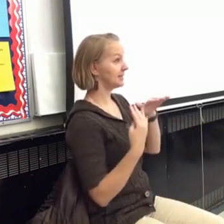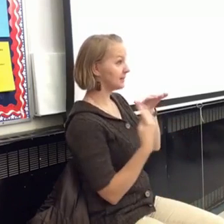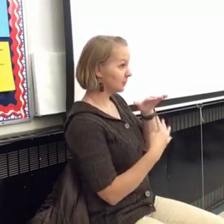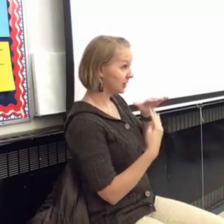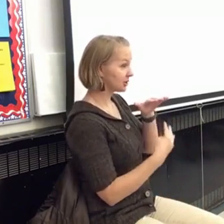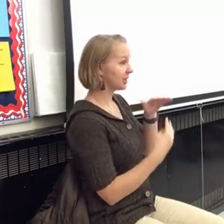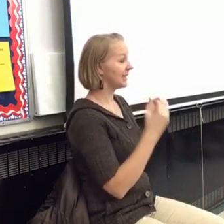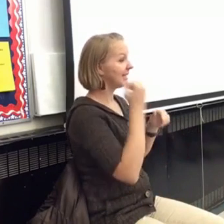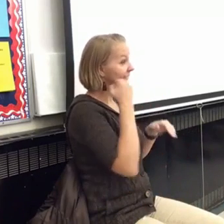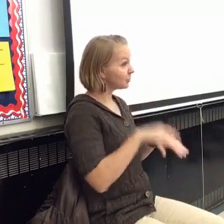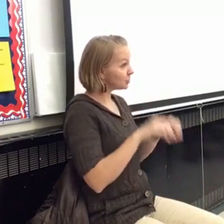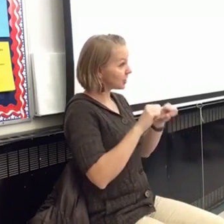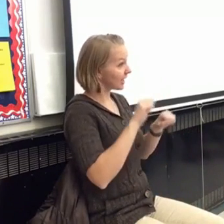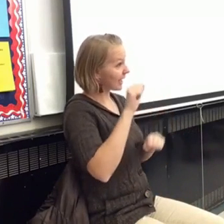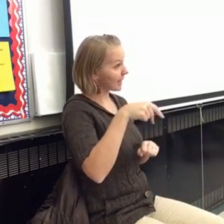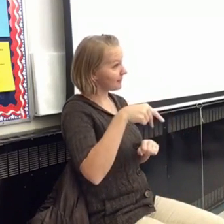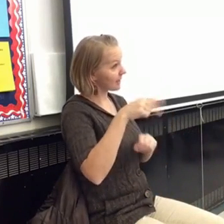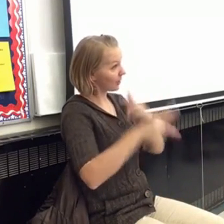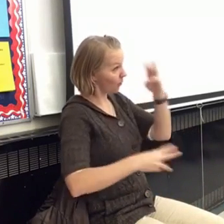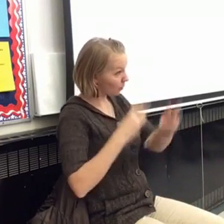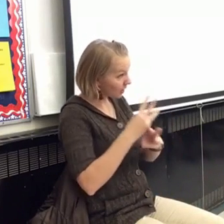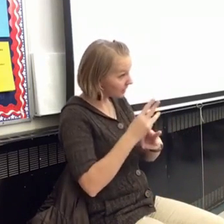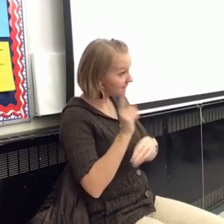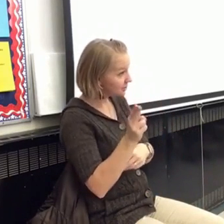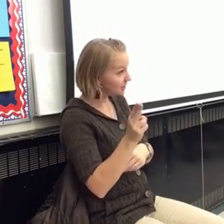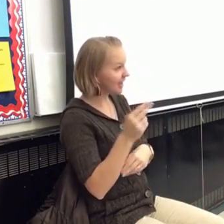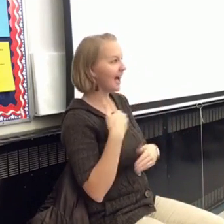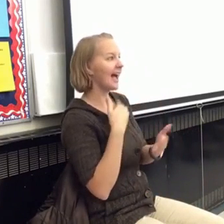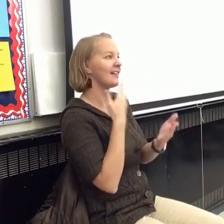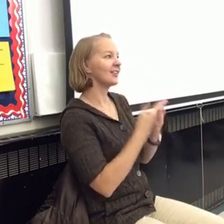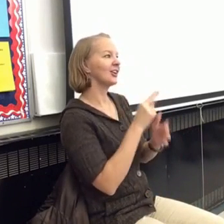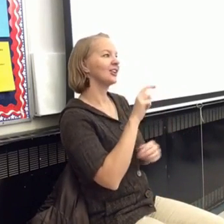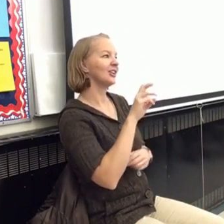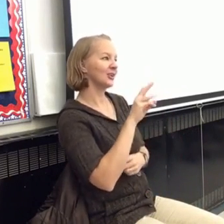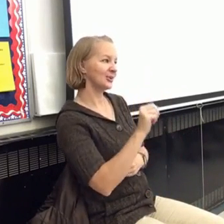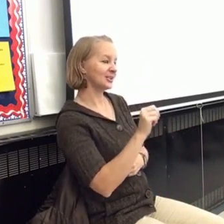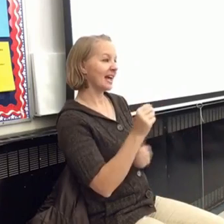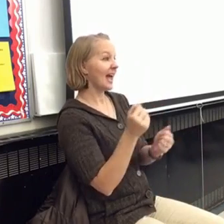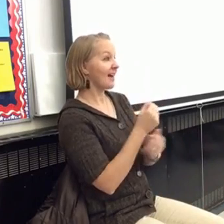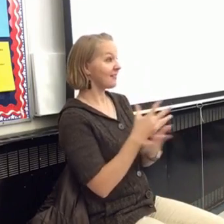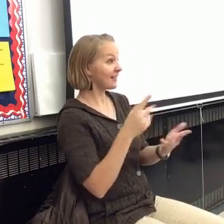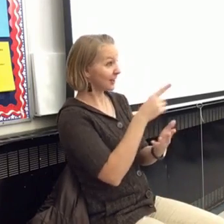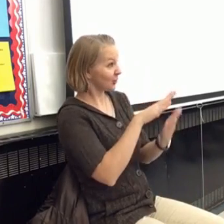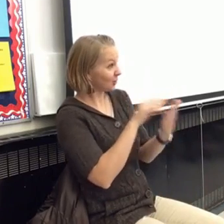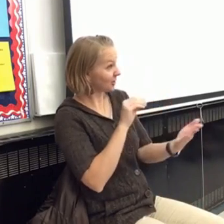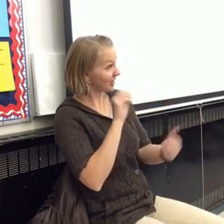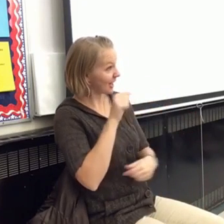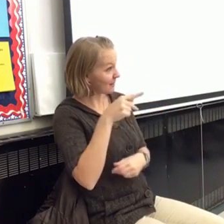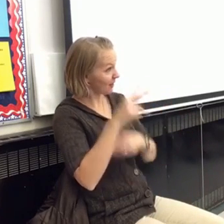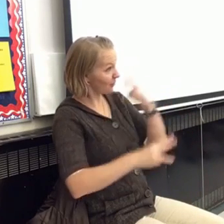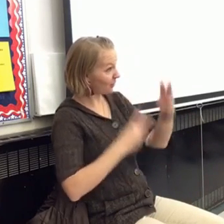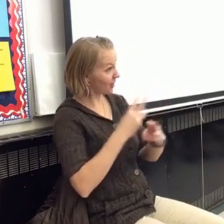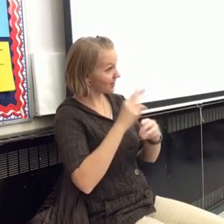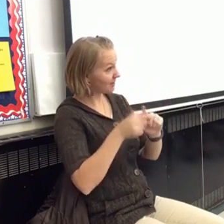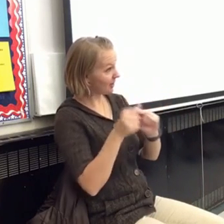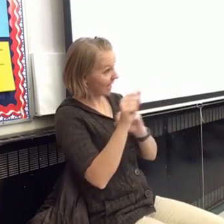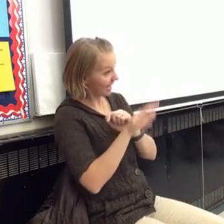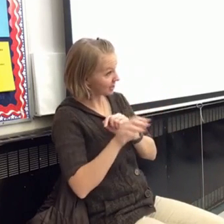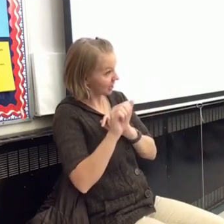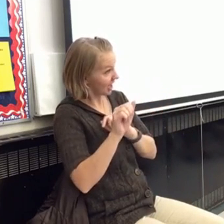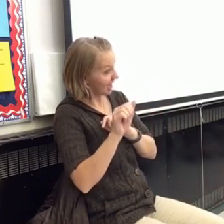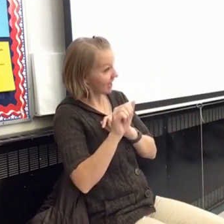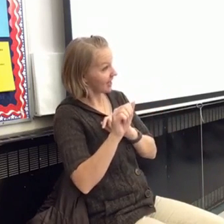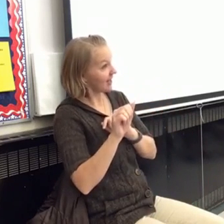took AP World, I have some good news for you. Everything that you learned in AP World about Asia in the